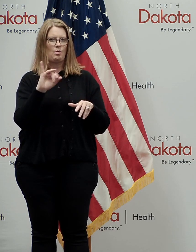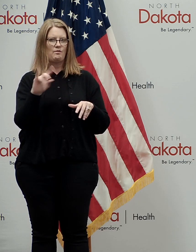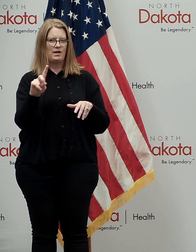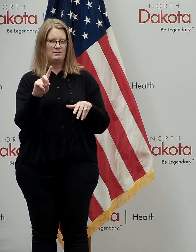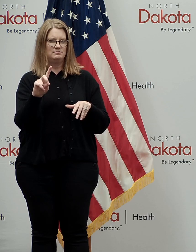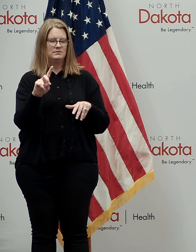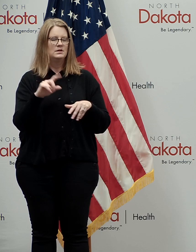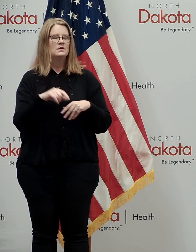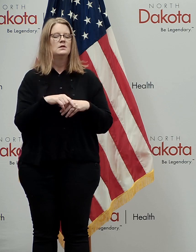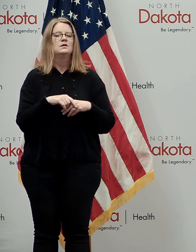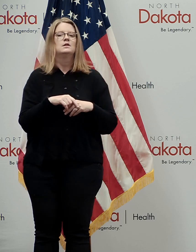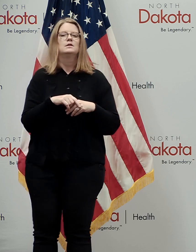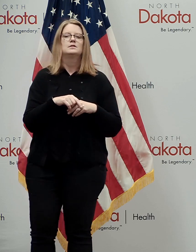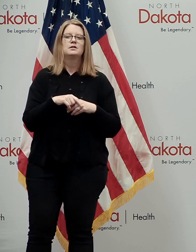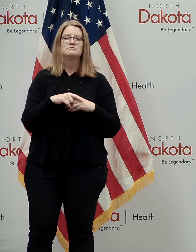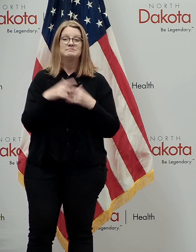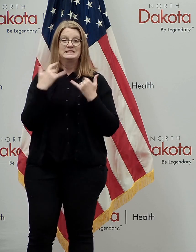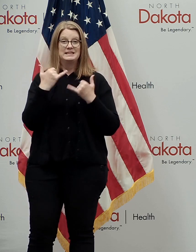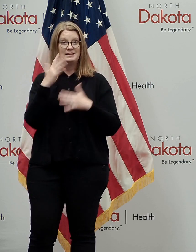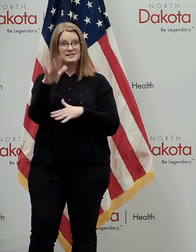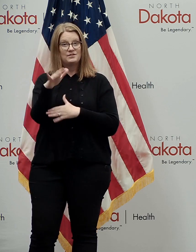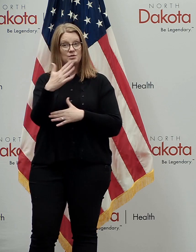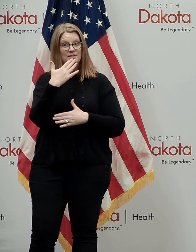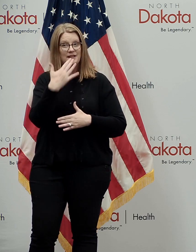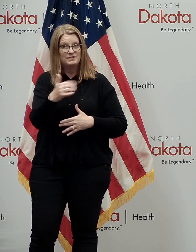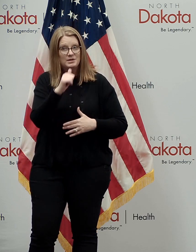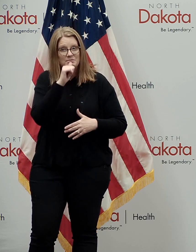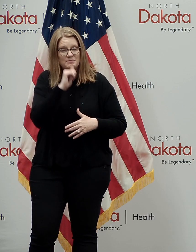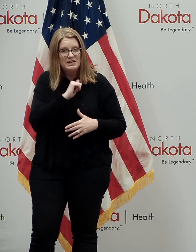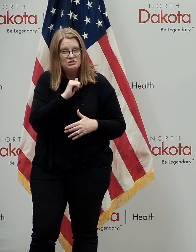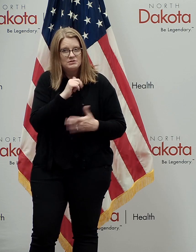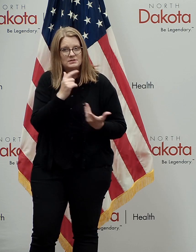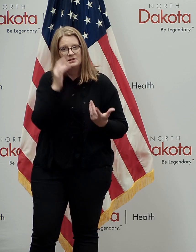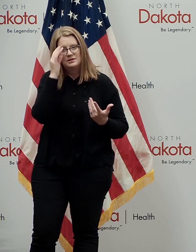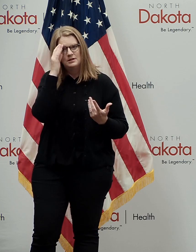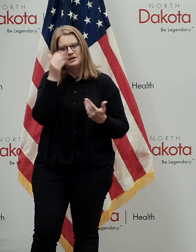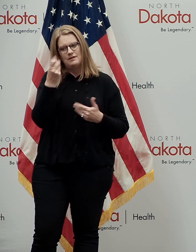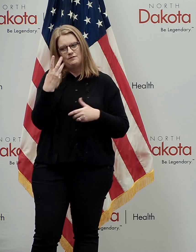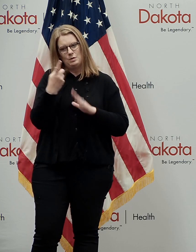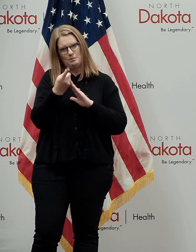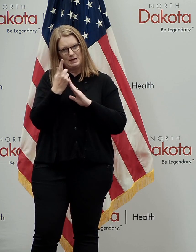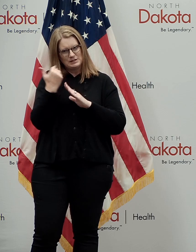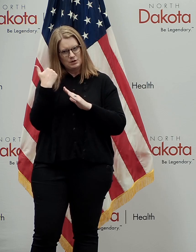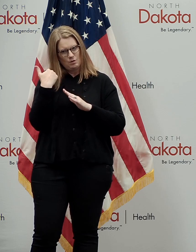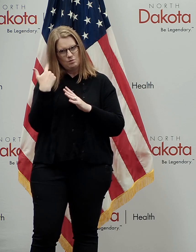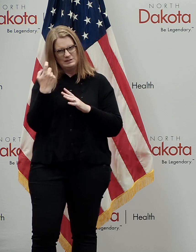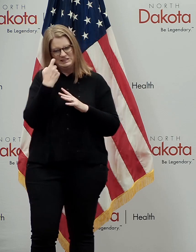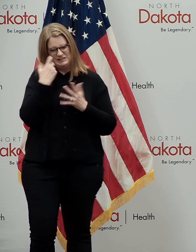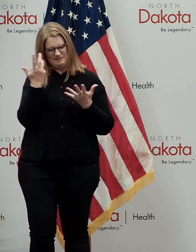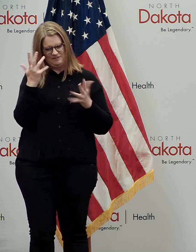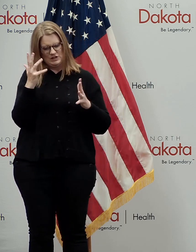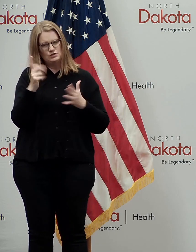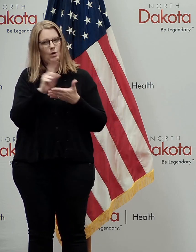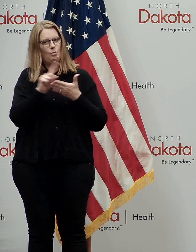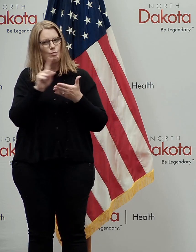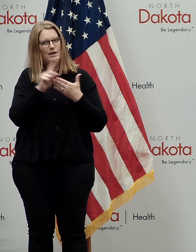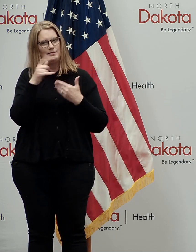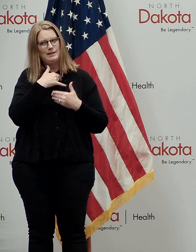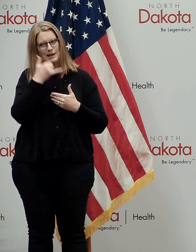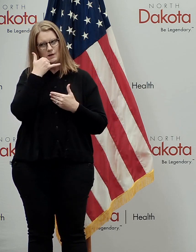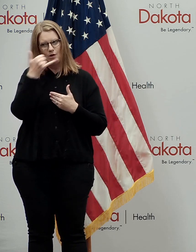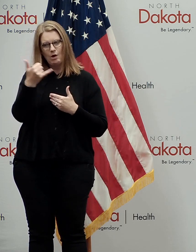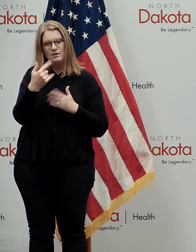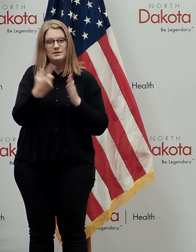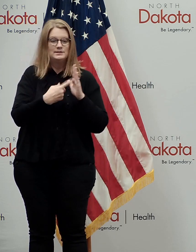COVID-19. Again, thanks for your patience this afternoon. Just a few minutes ago, we got off our weekly call. Sometimes